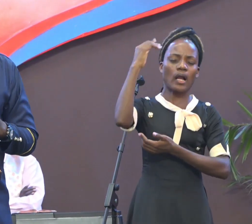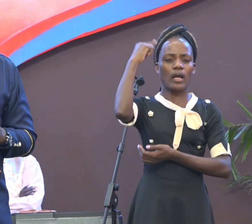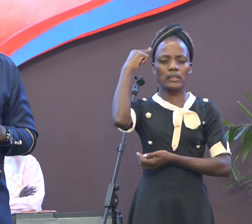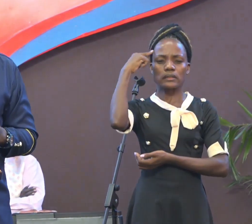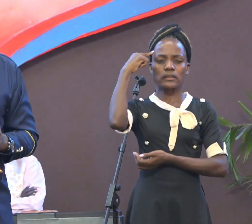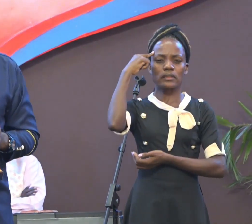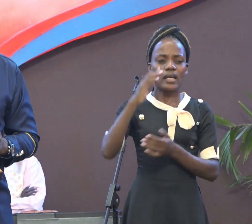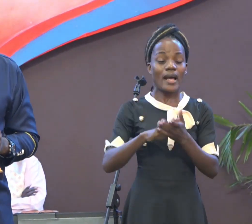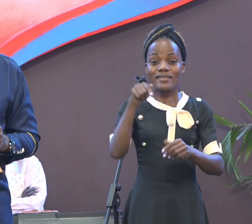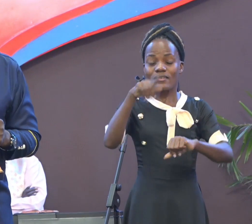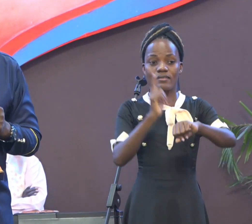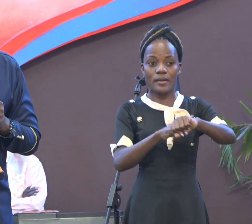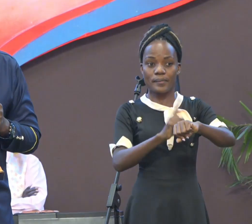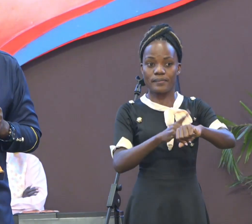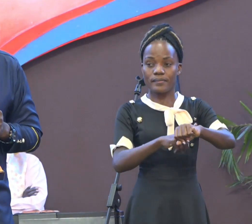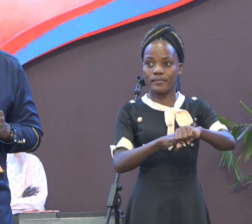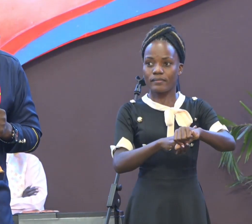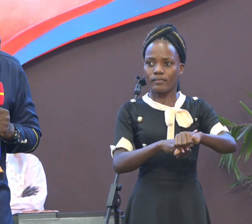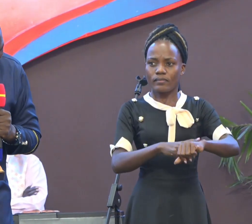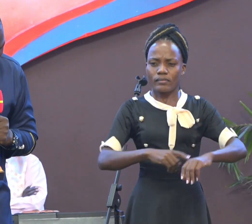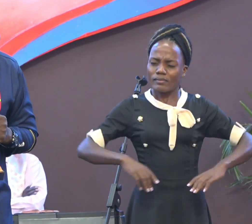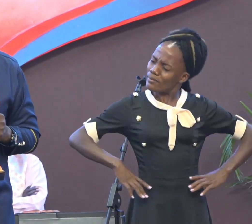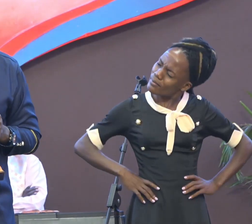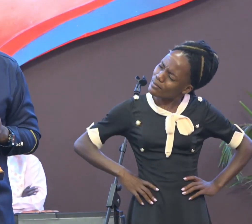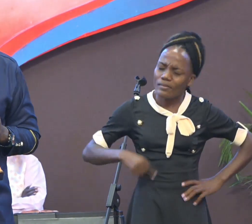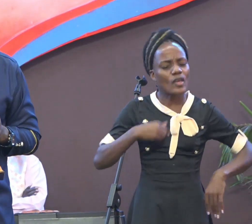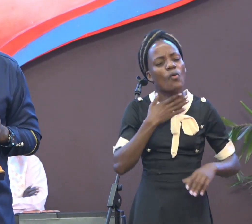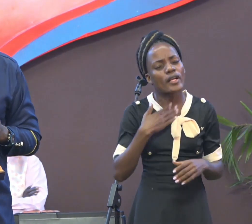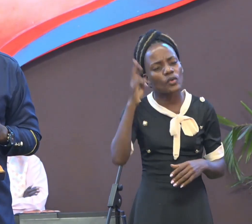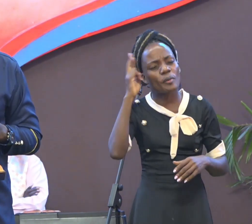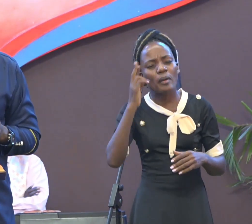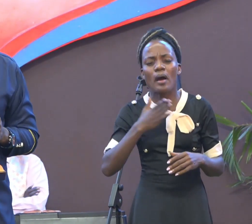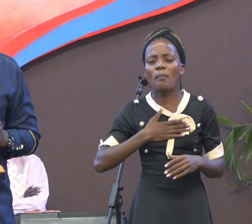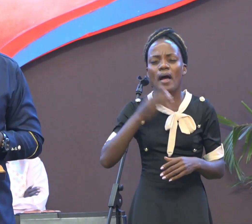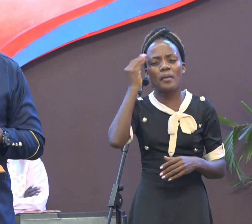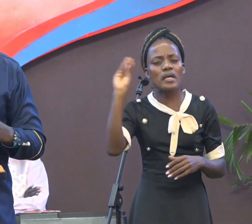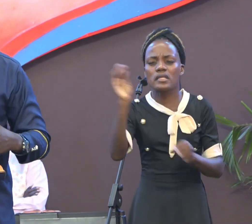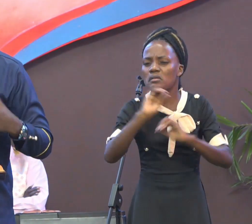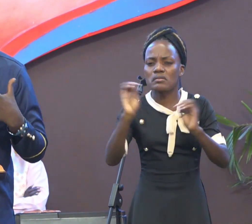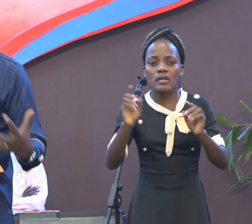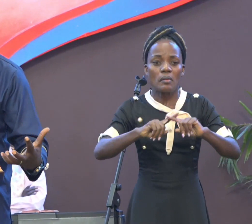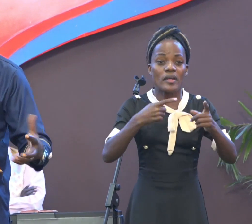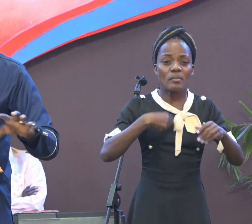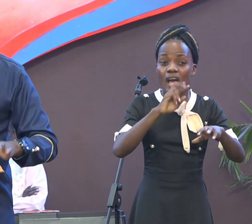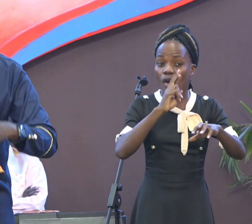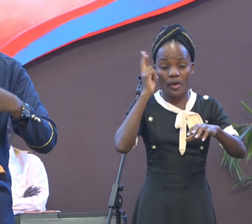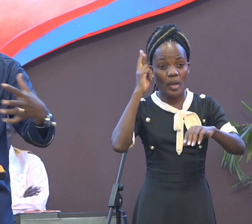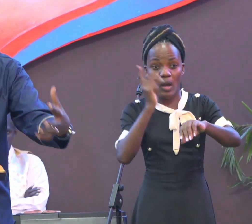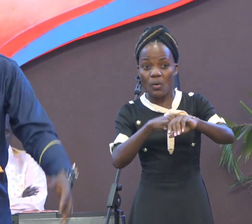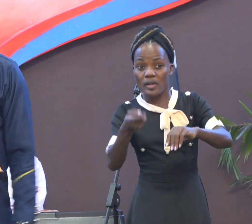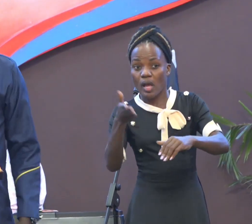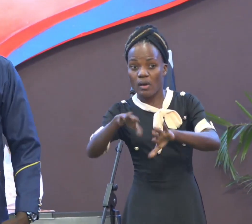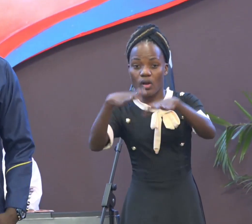back. This time round, I don't want to remember it. But I remember the time I was